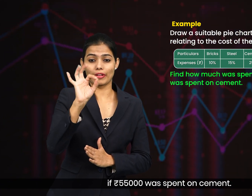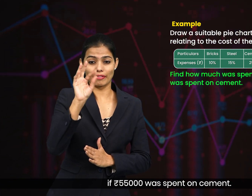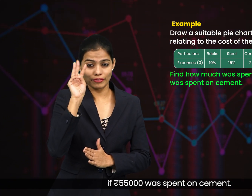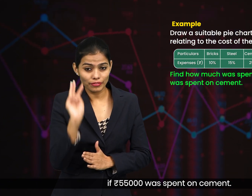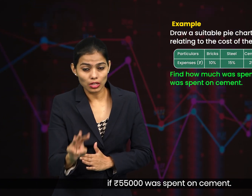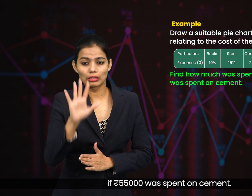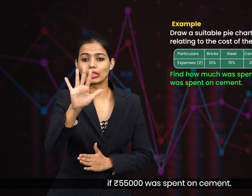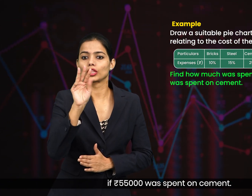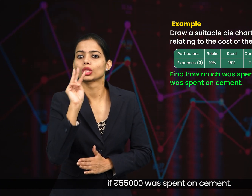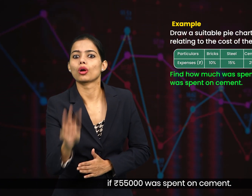cement.